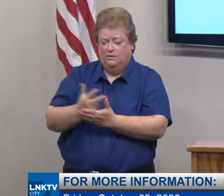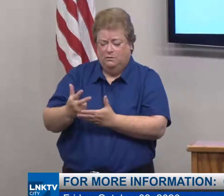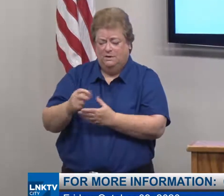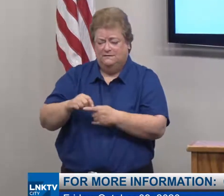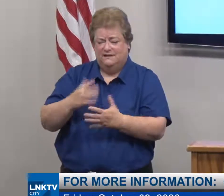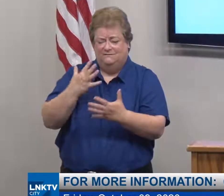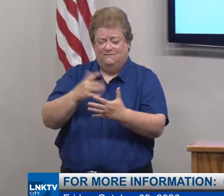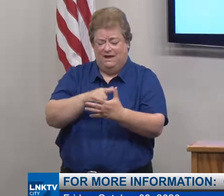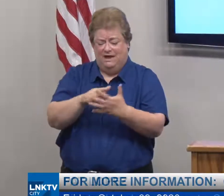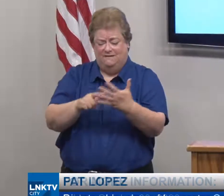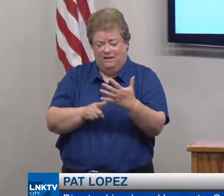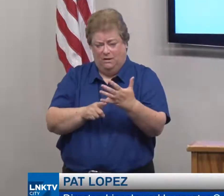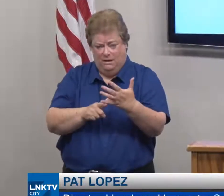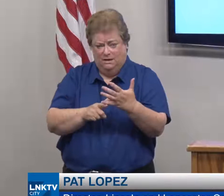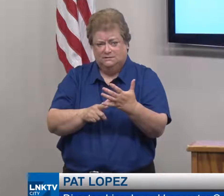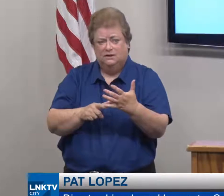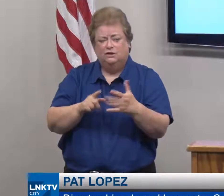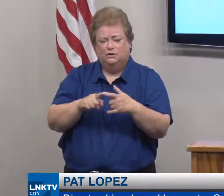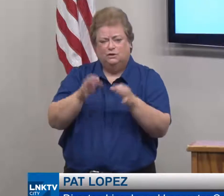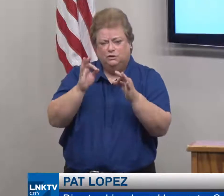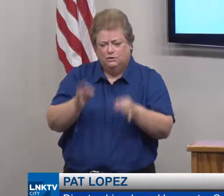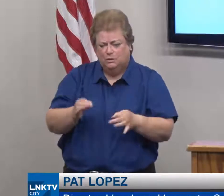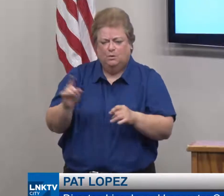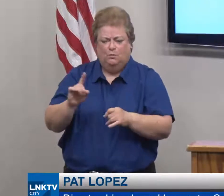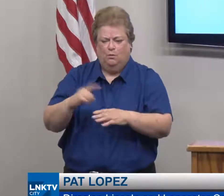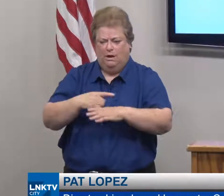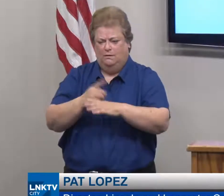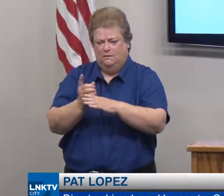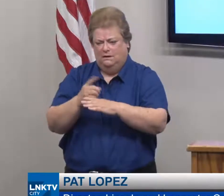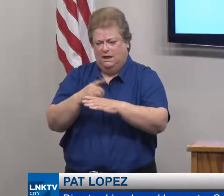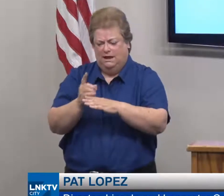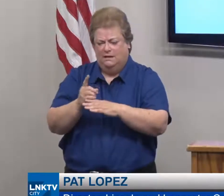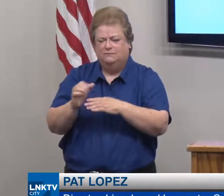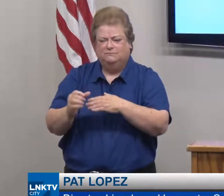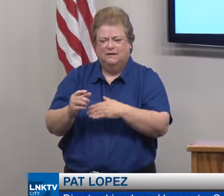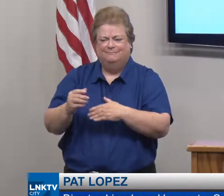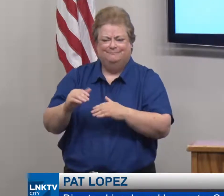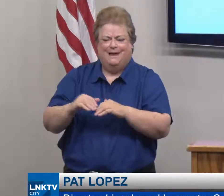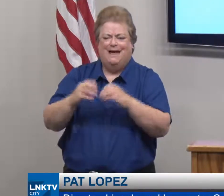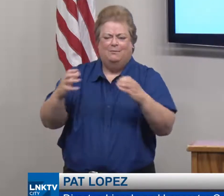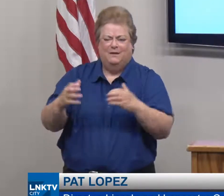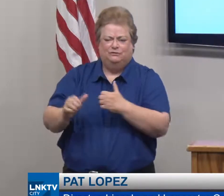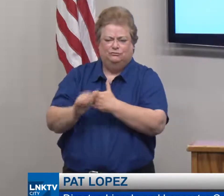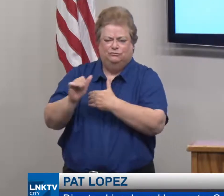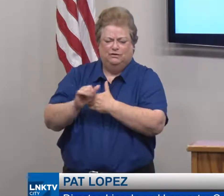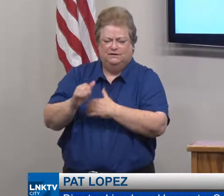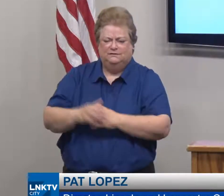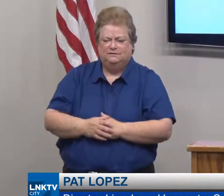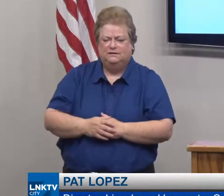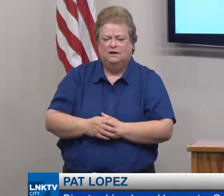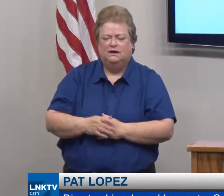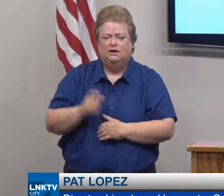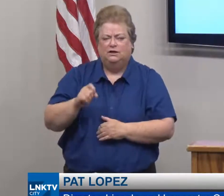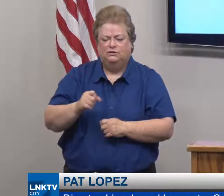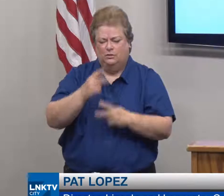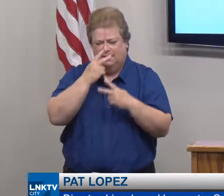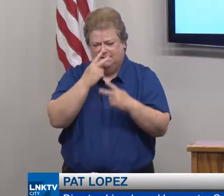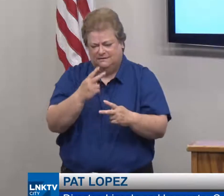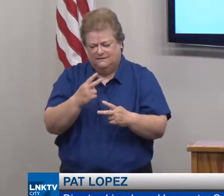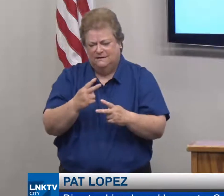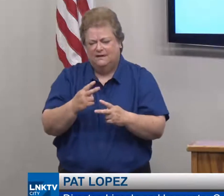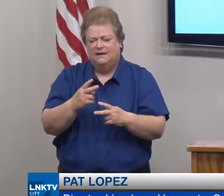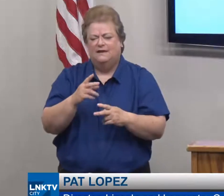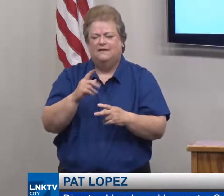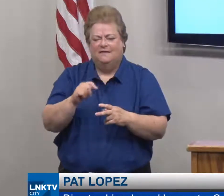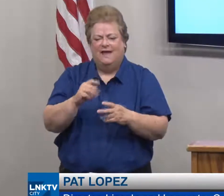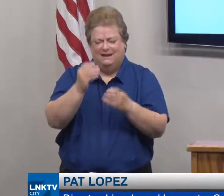to determine the risk of COVID-19 to the public. Most of the data is available to the public on the COVID-19